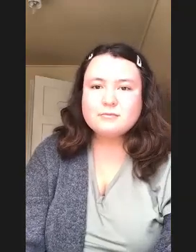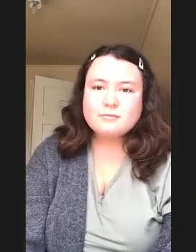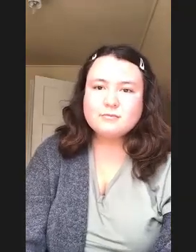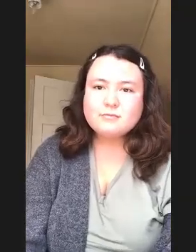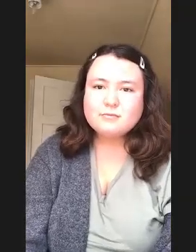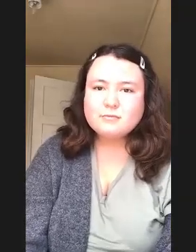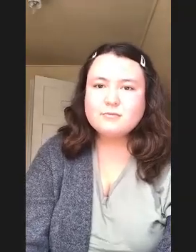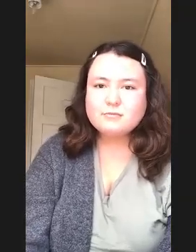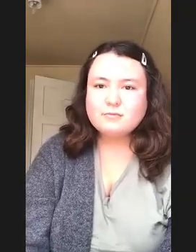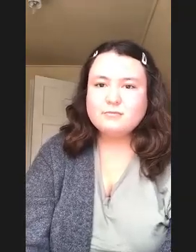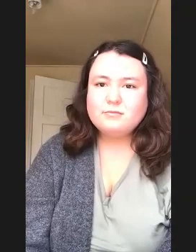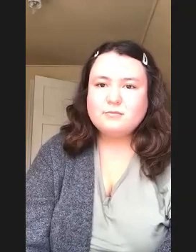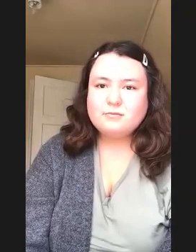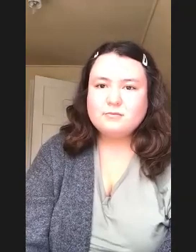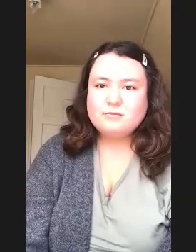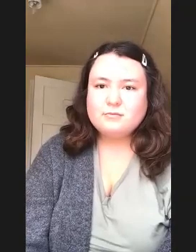Edmonton, which is on the other side of Canada.